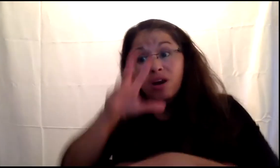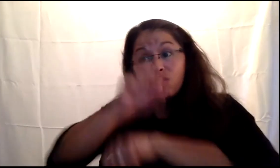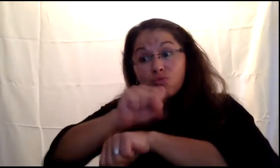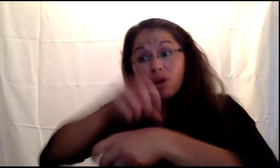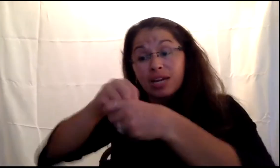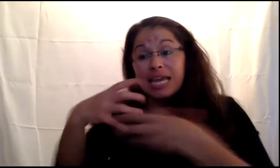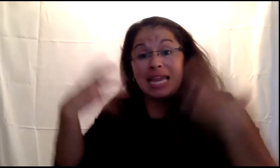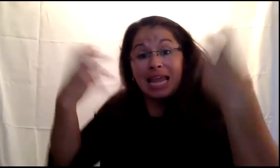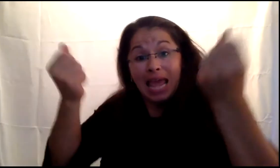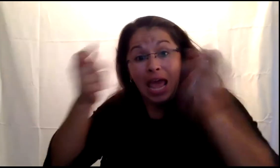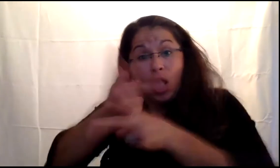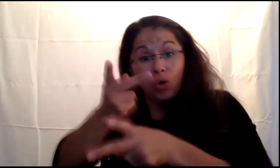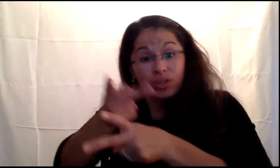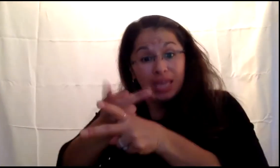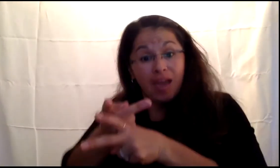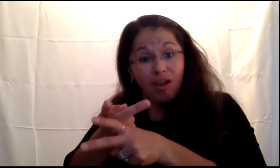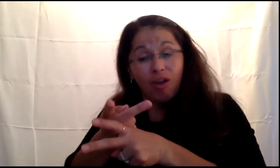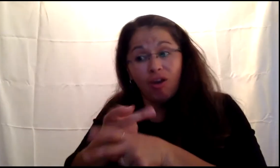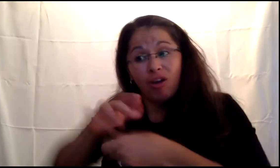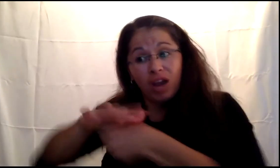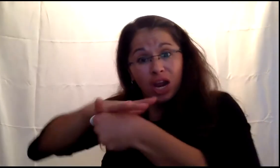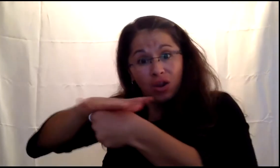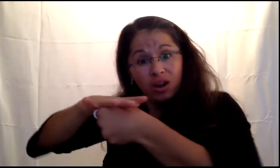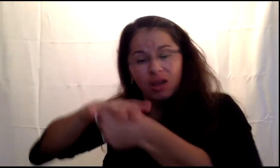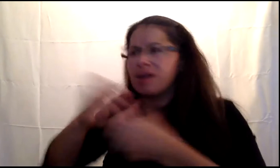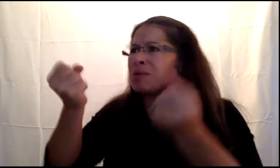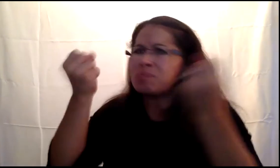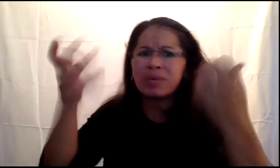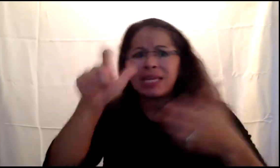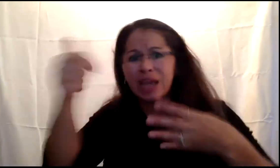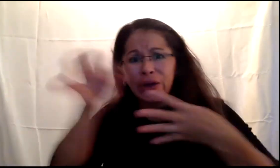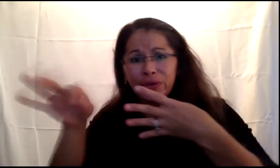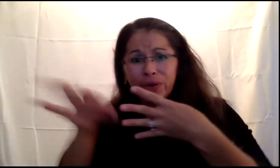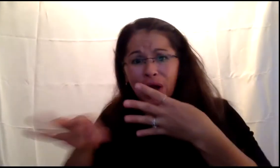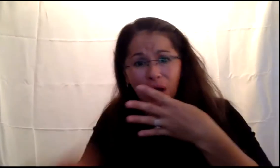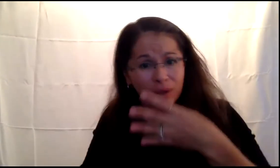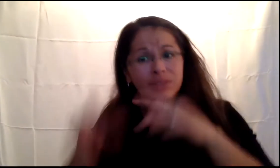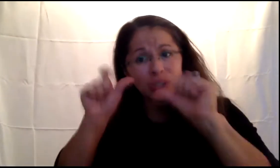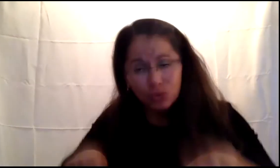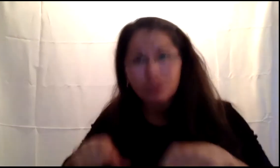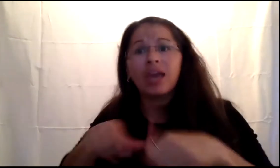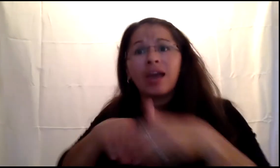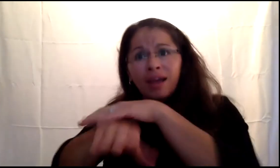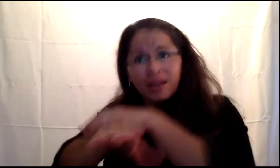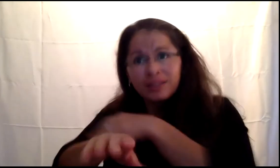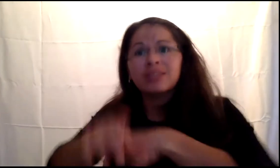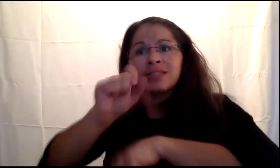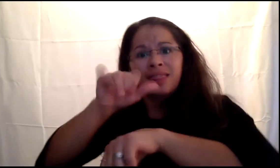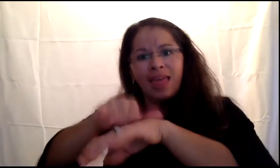of things you can do in healthcare, in public health and other fields related to it. So working with an advisor who can help put you on a